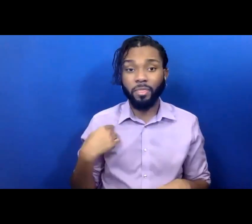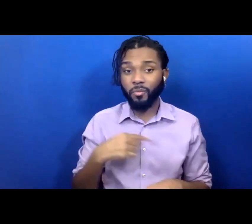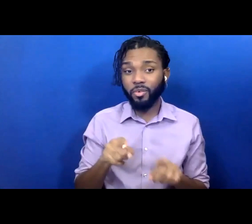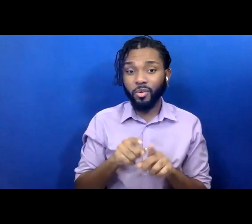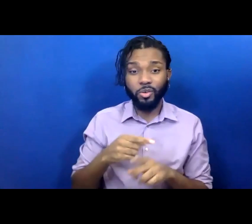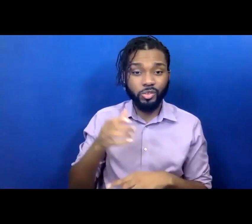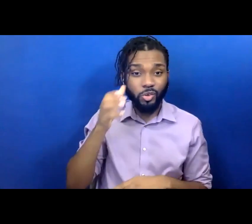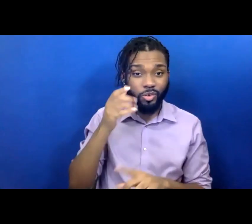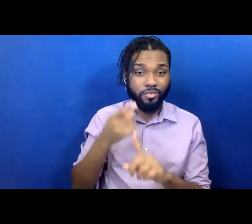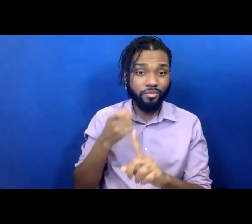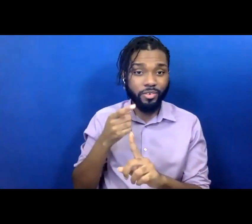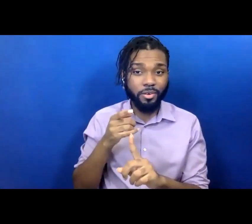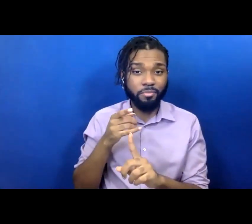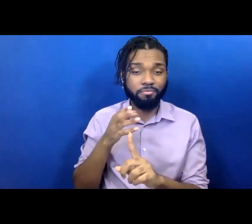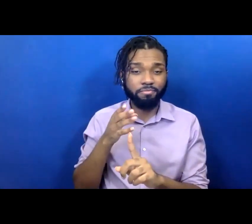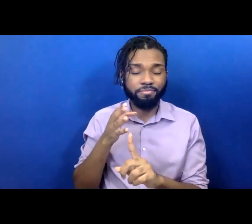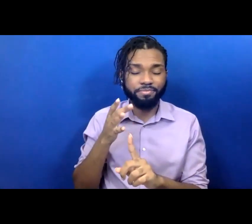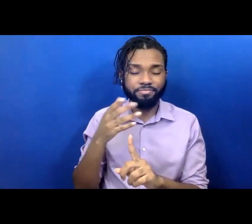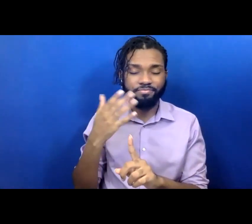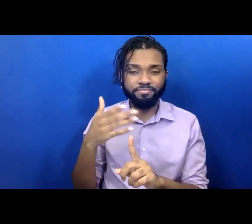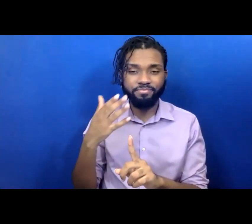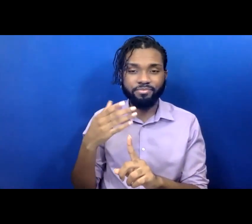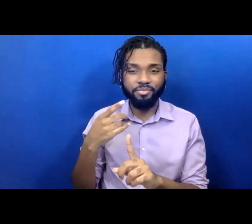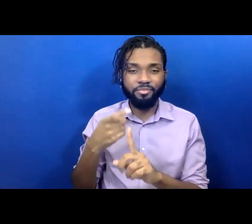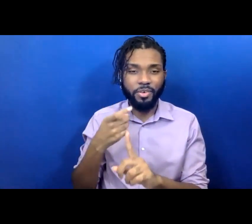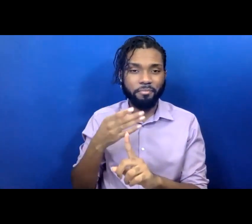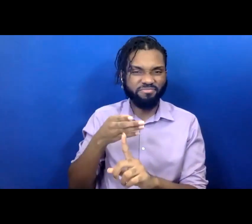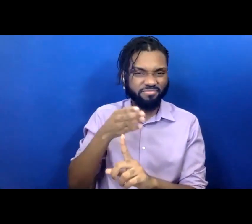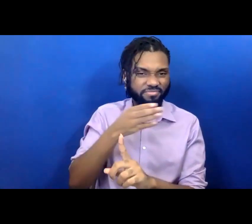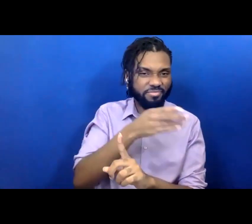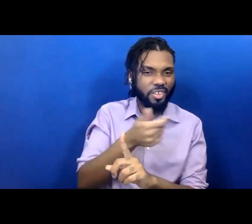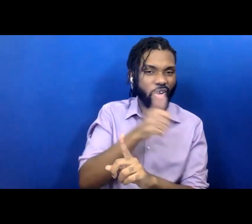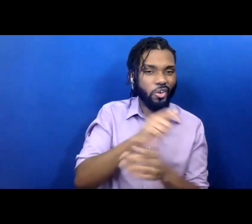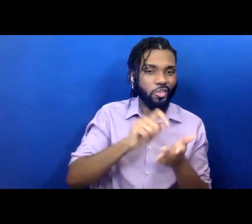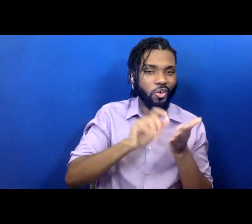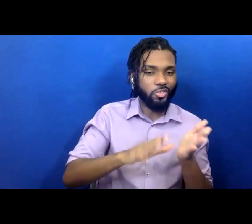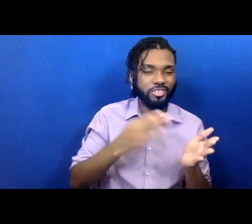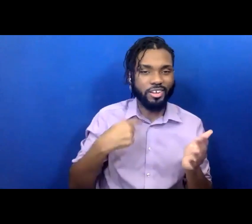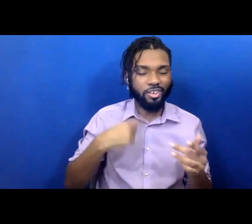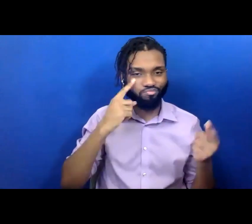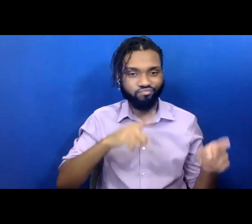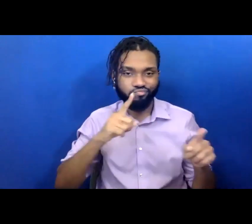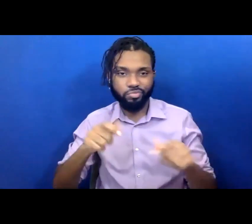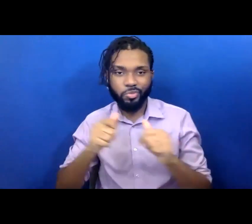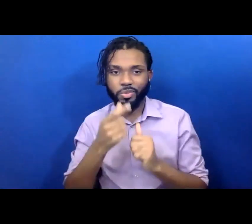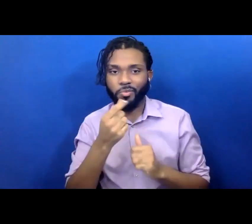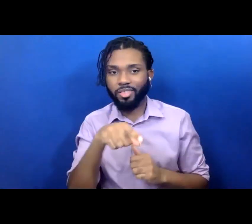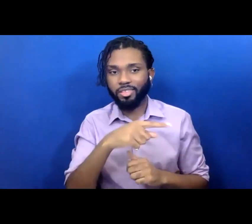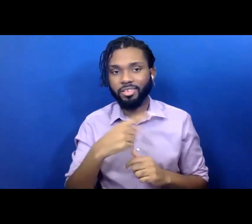others of the authors here, and I'd really echo a lot of what they've said. So we could